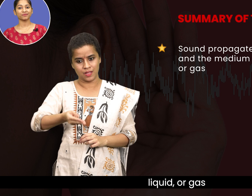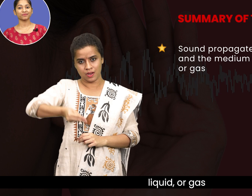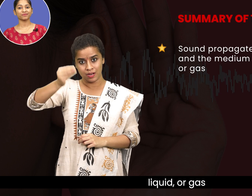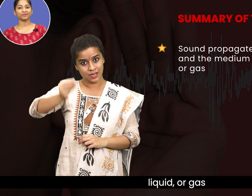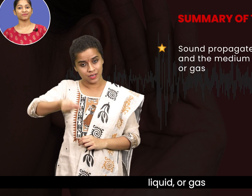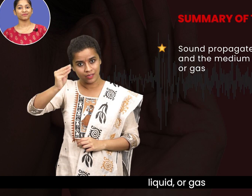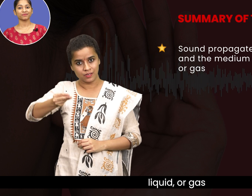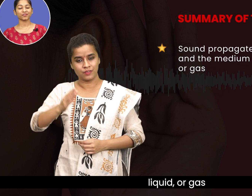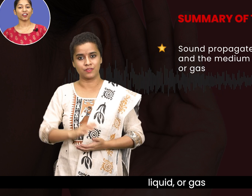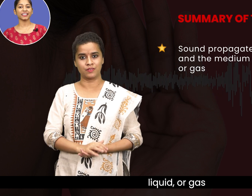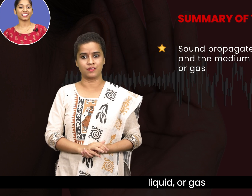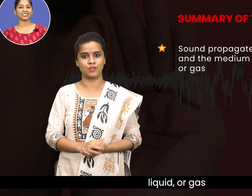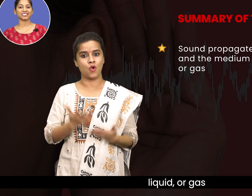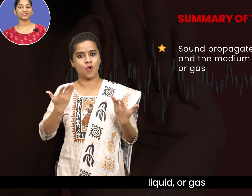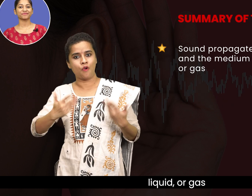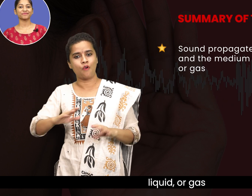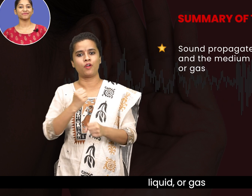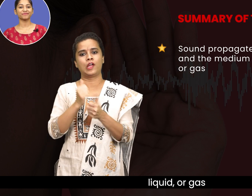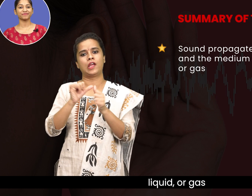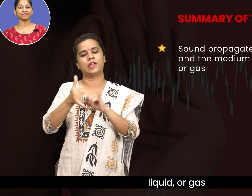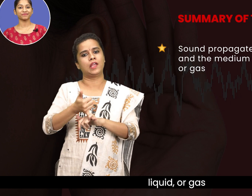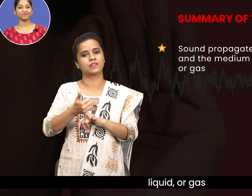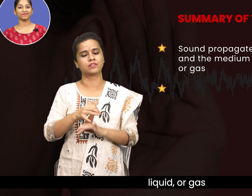liquid, or gas.